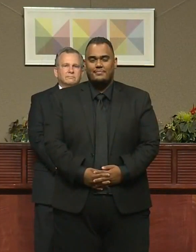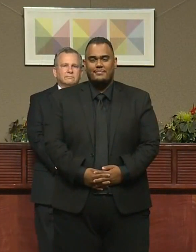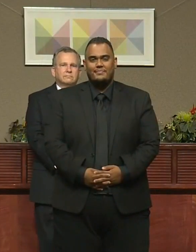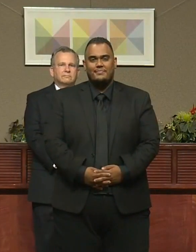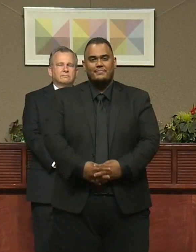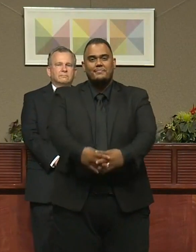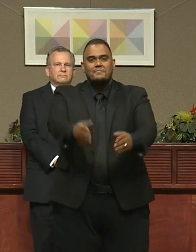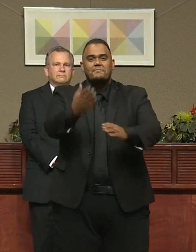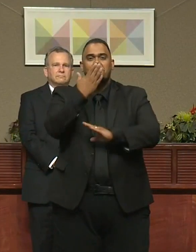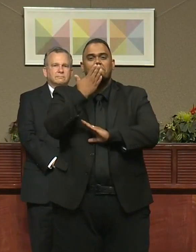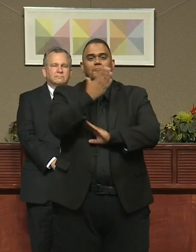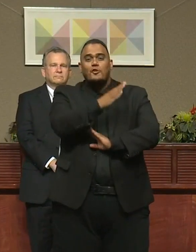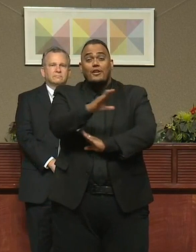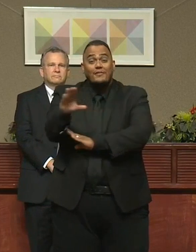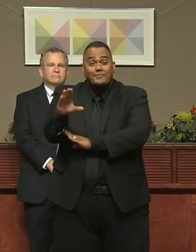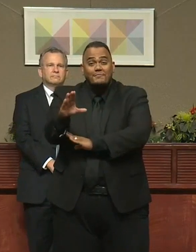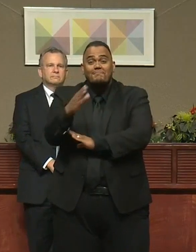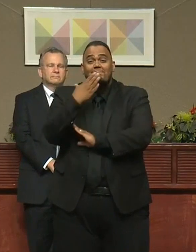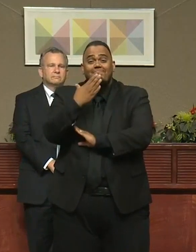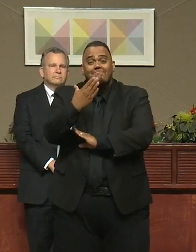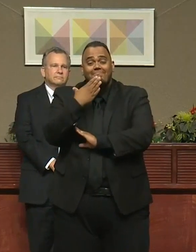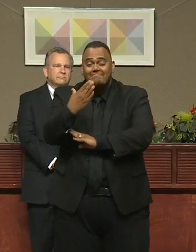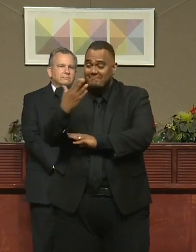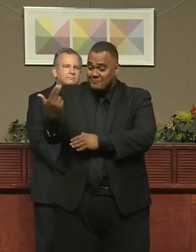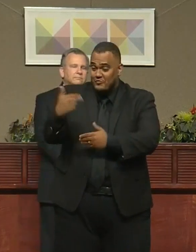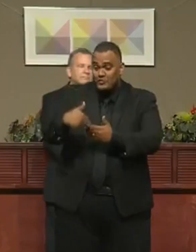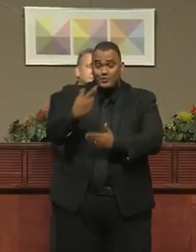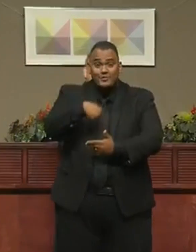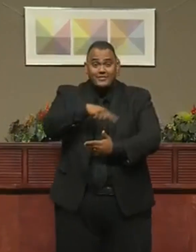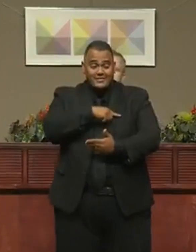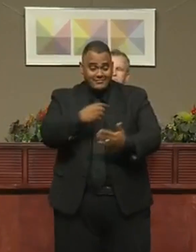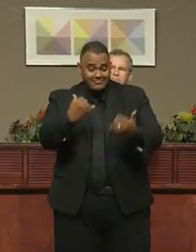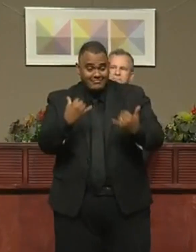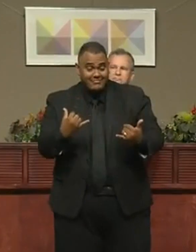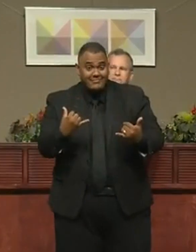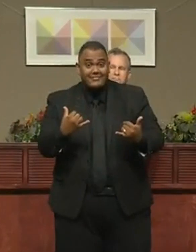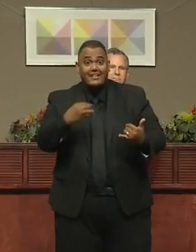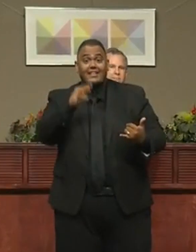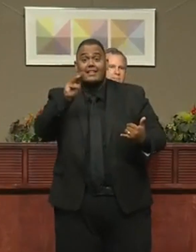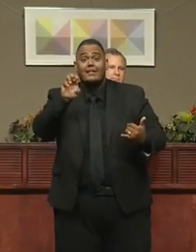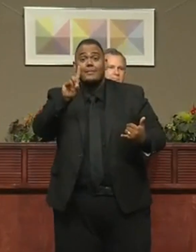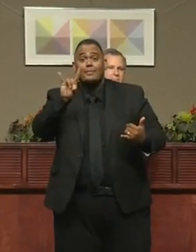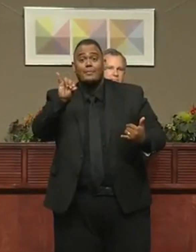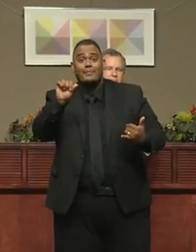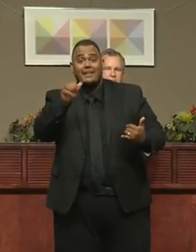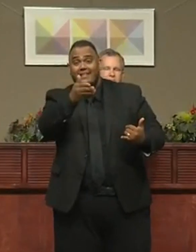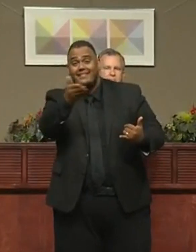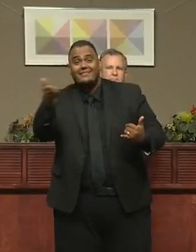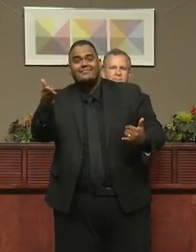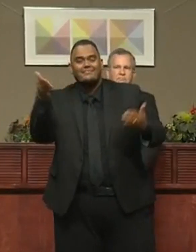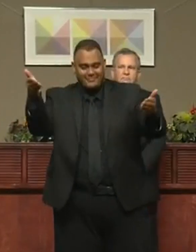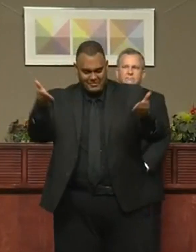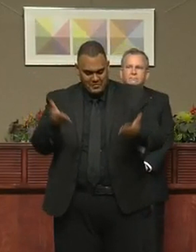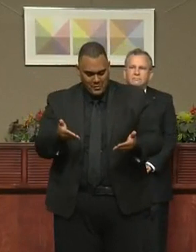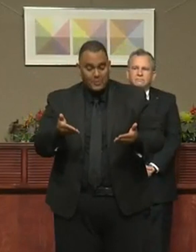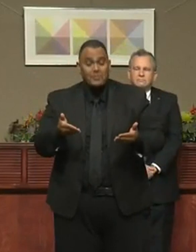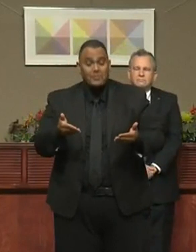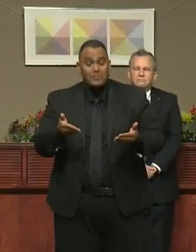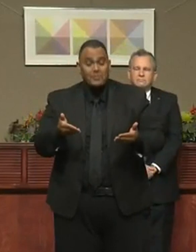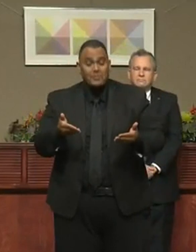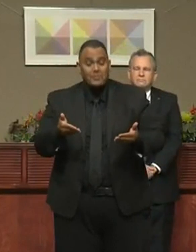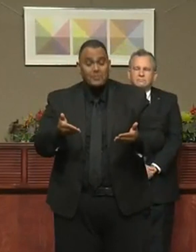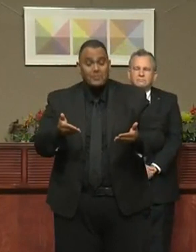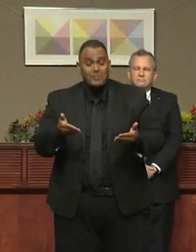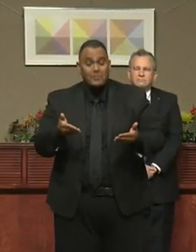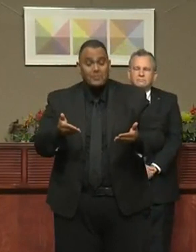And good afternoon. Thanks for joining us. Welcome to our members of the media. Today, Orange County Mayor Demings will discuss our COVID-19